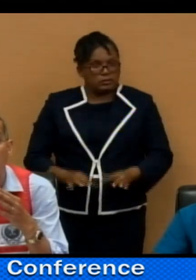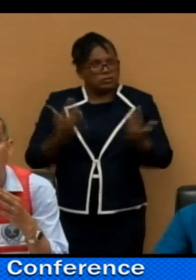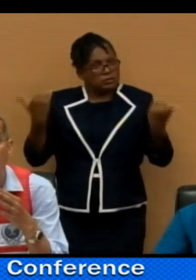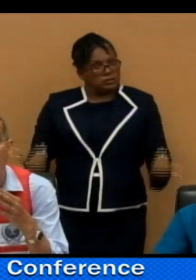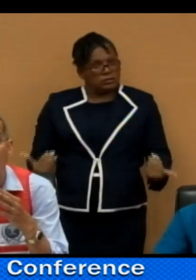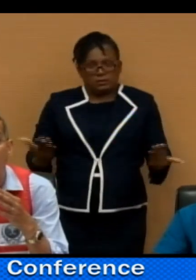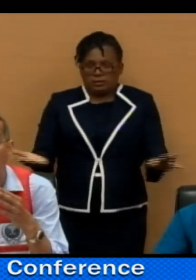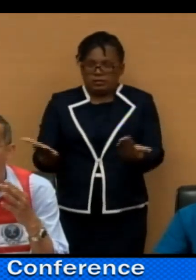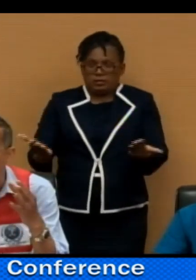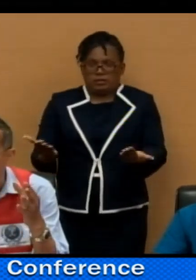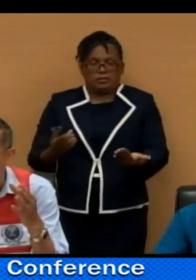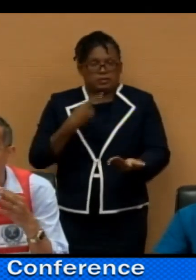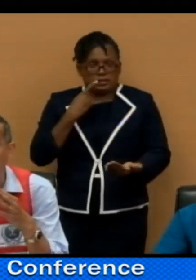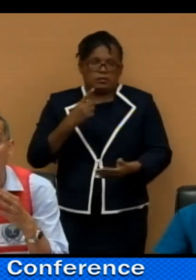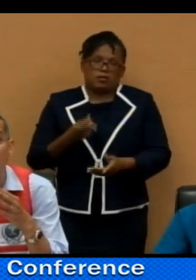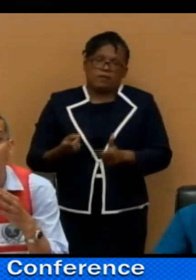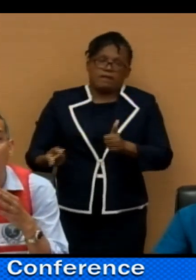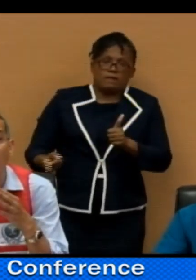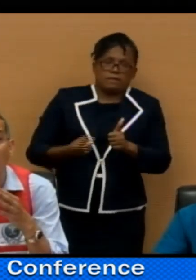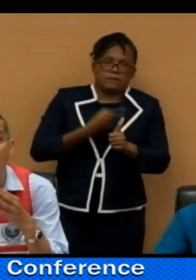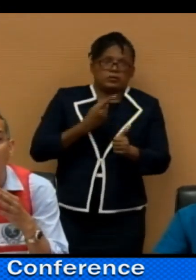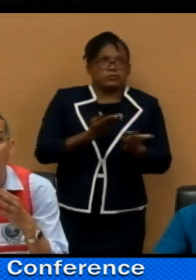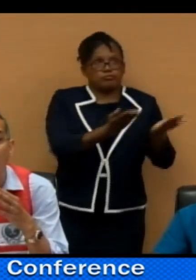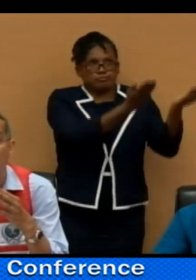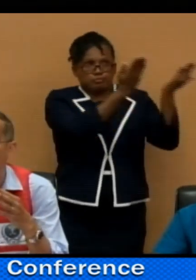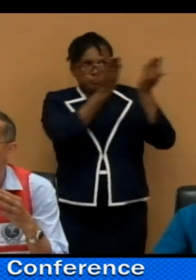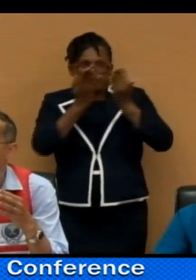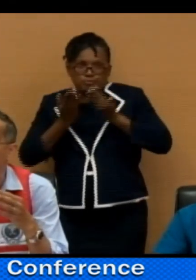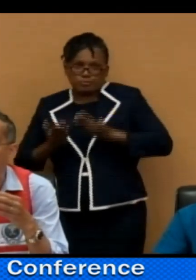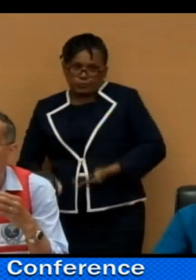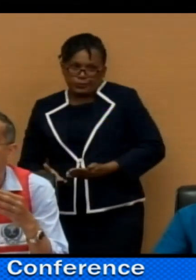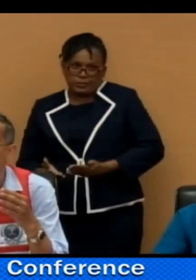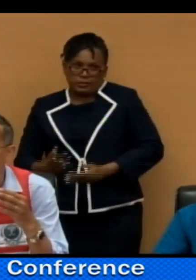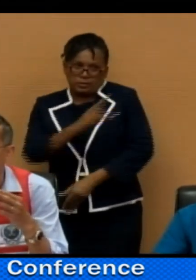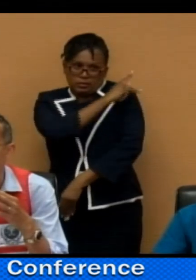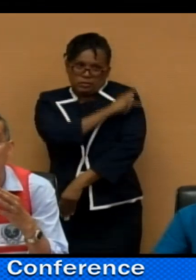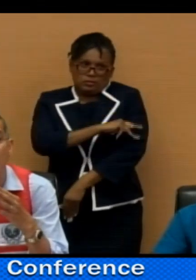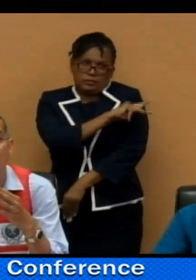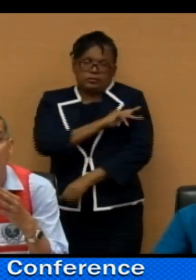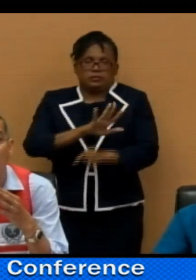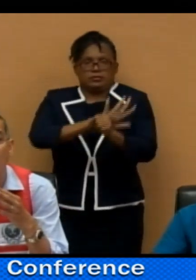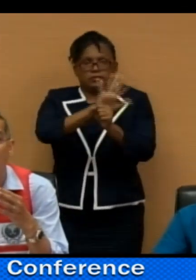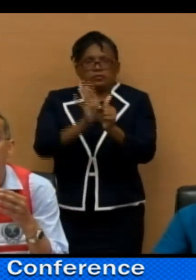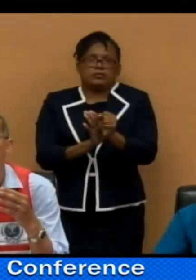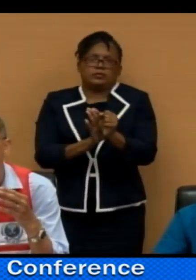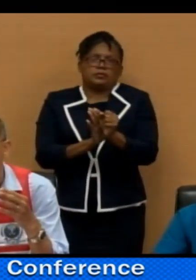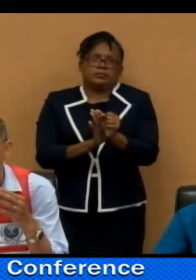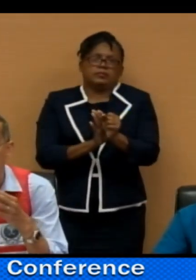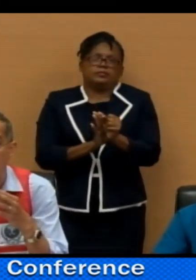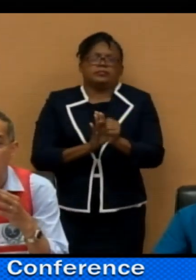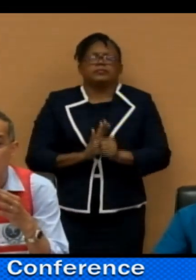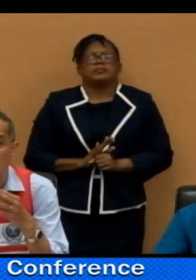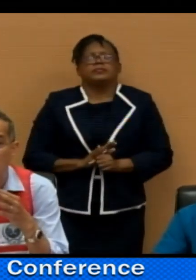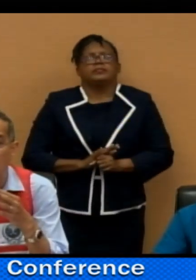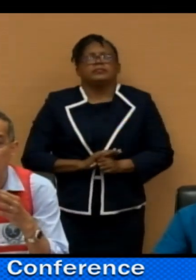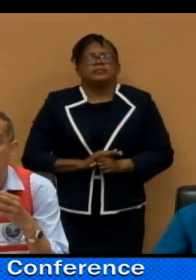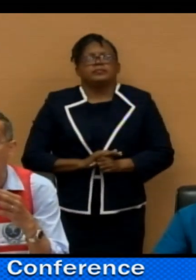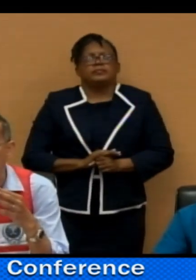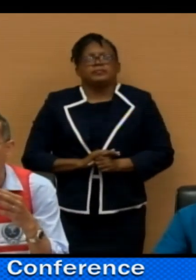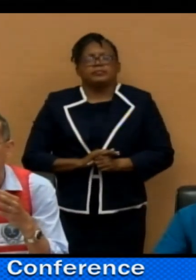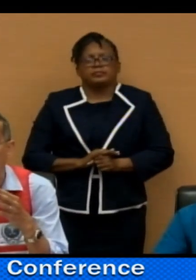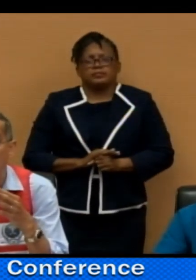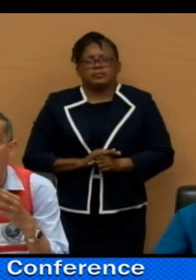case. And according to the protocol, it would be only today that we should